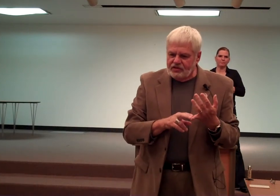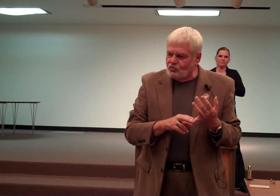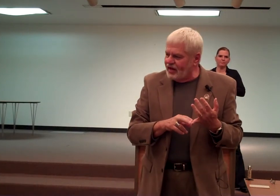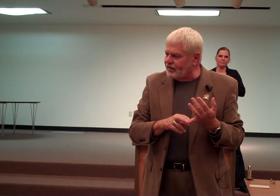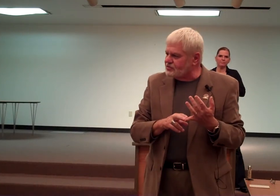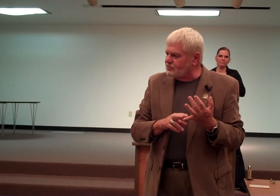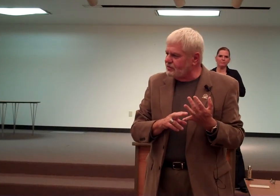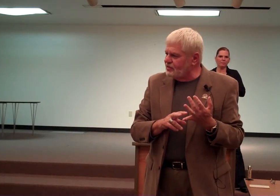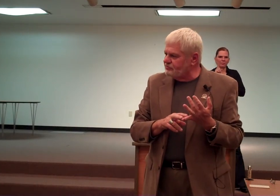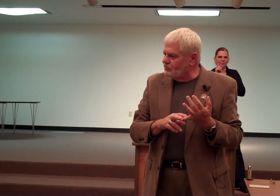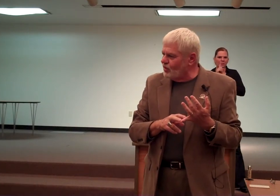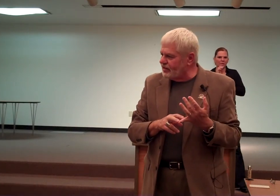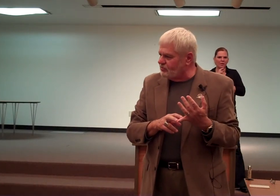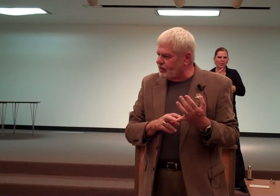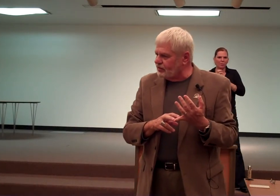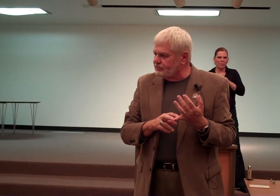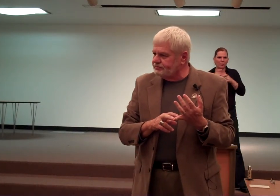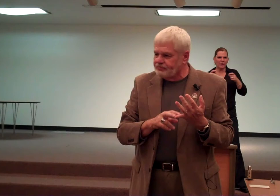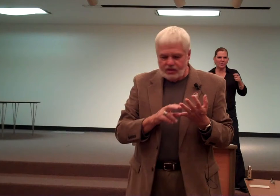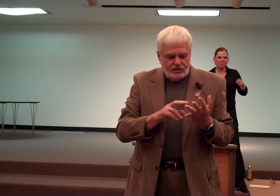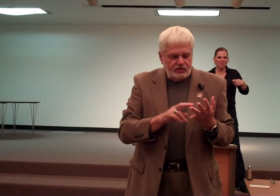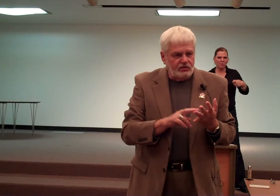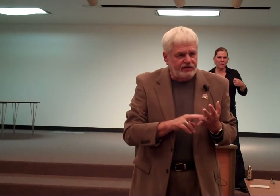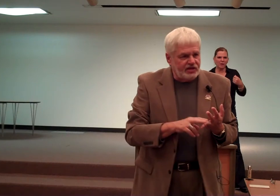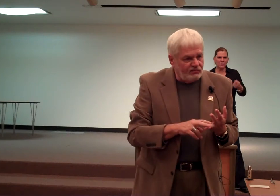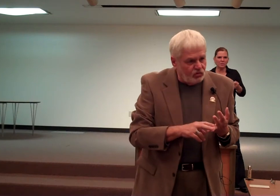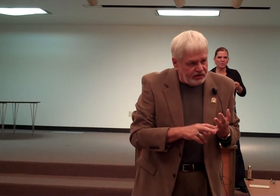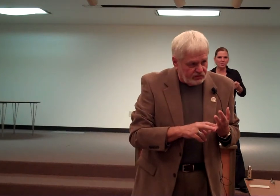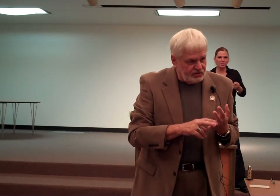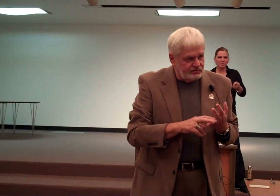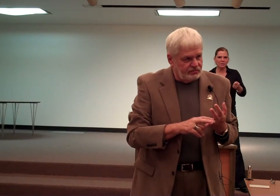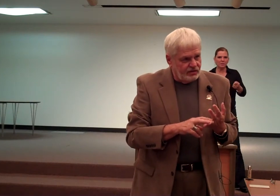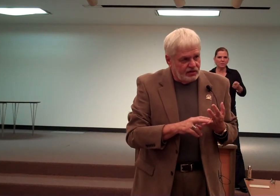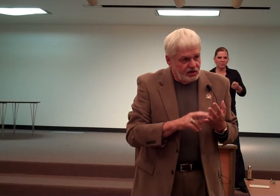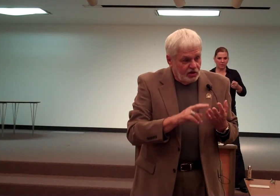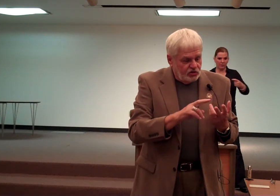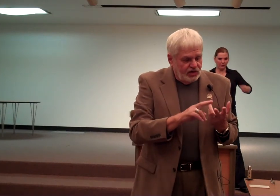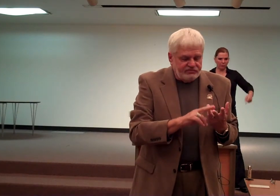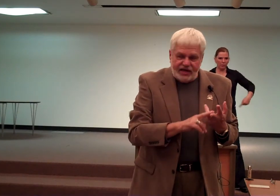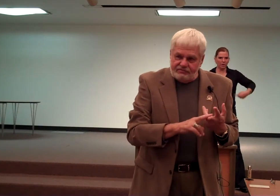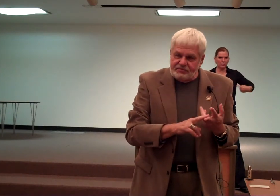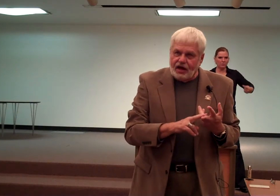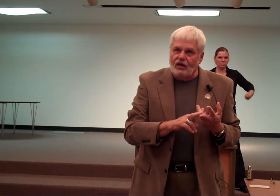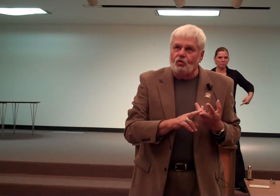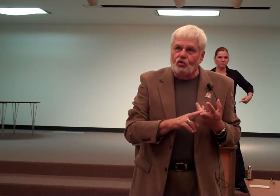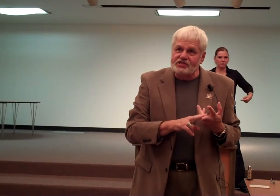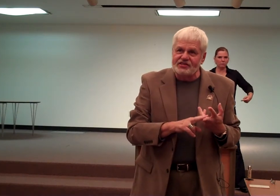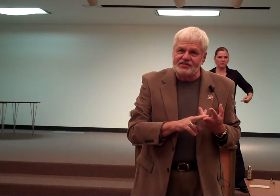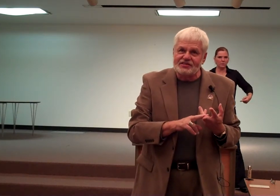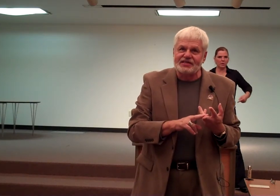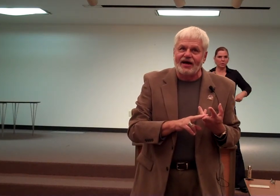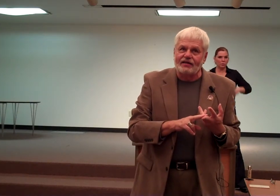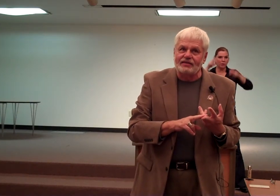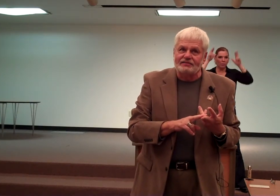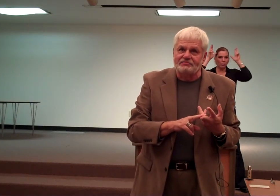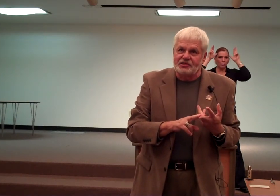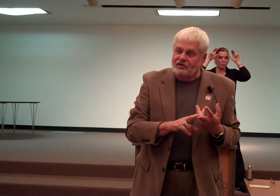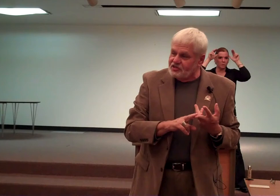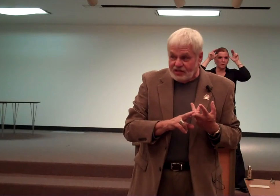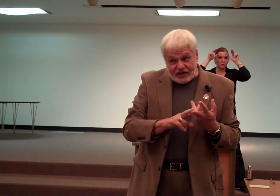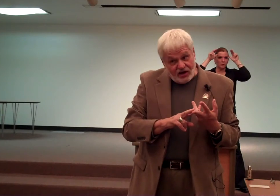where do you get the wagons? Well, you have to have a wagon maker. You have to have wheels. You have to have horses